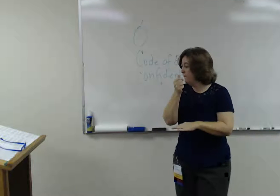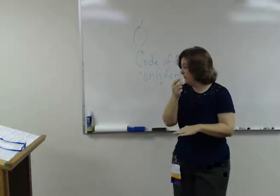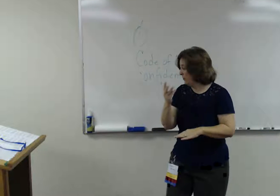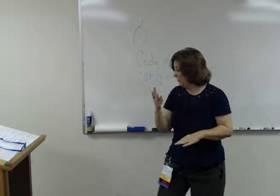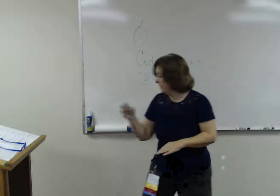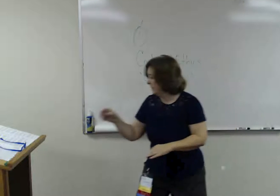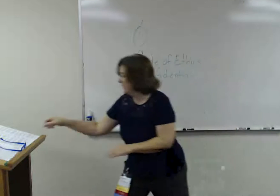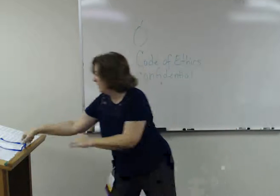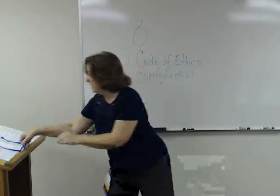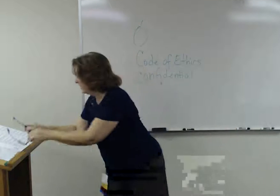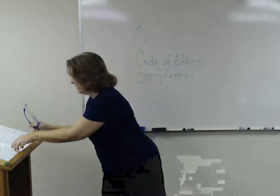few. So,